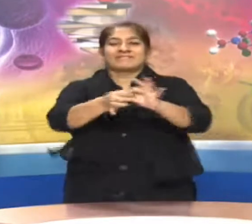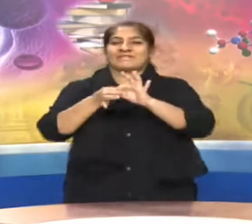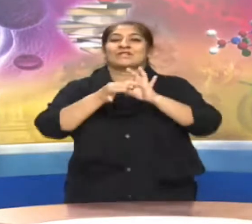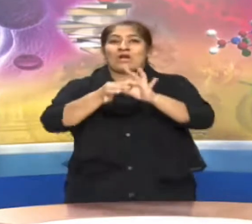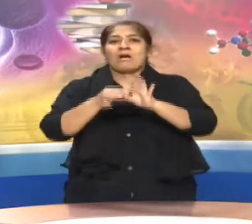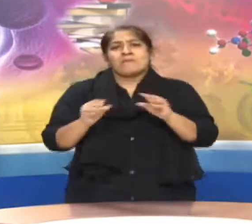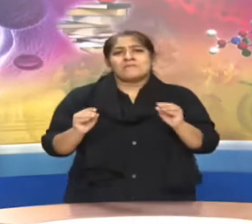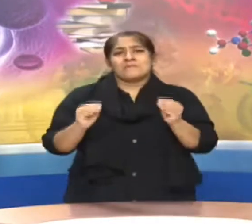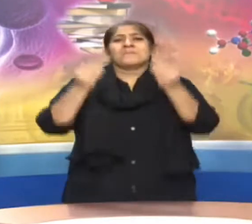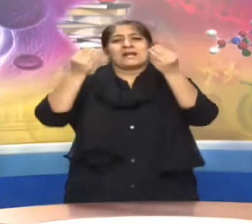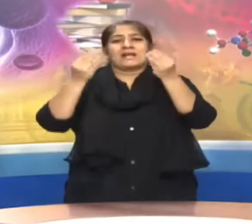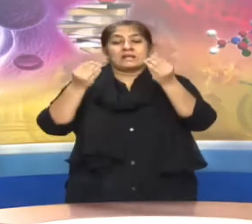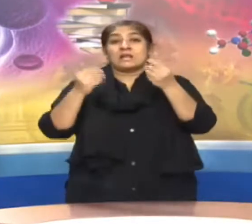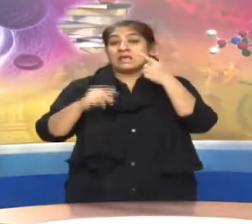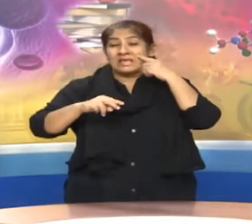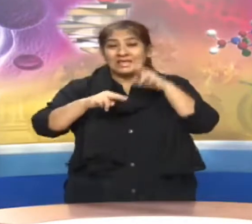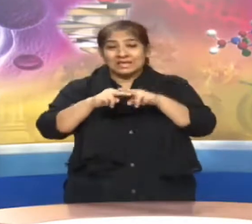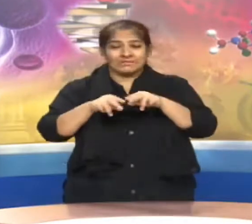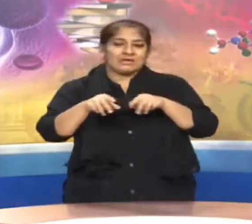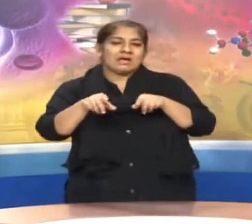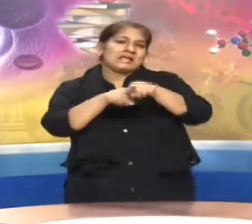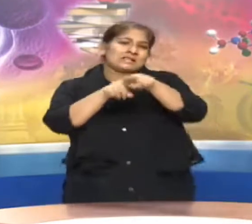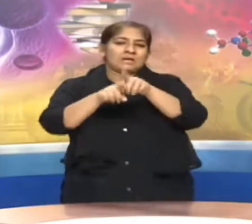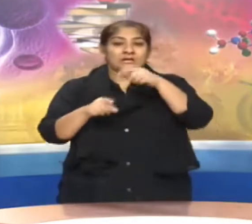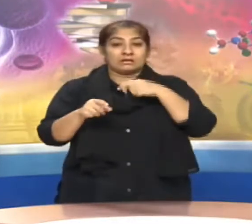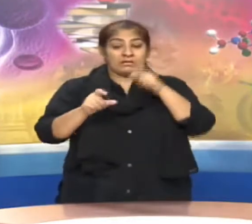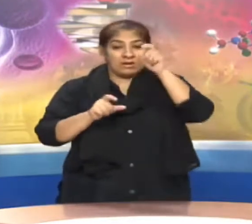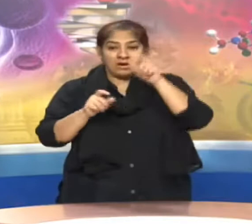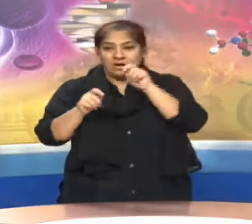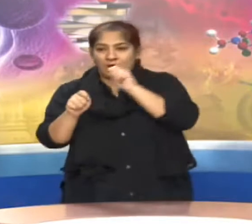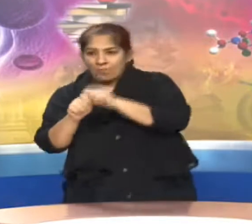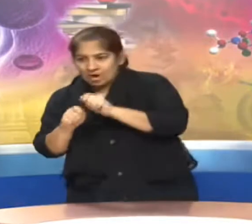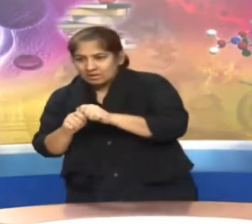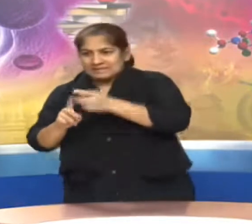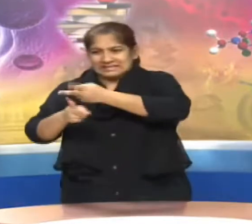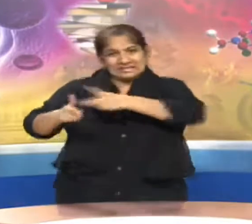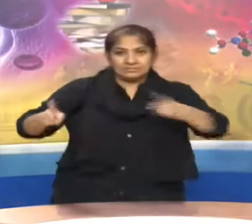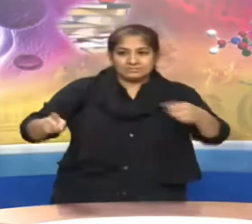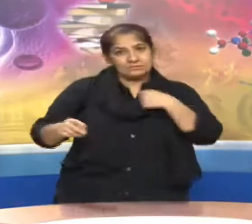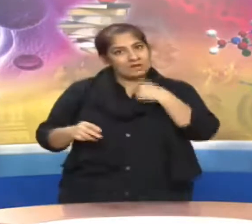Next point says we must have a good human relation